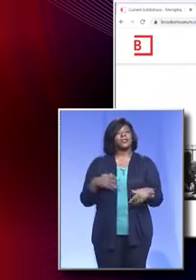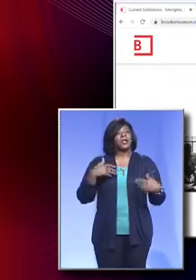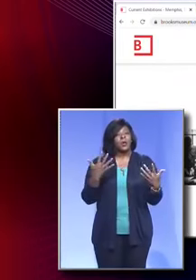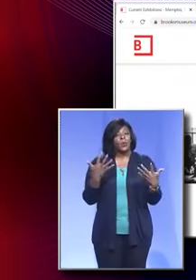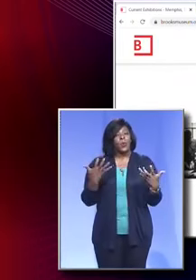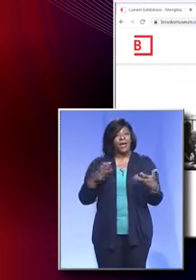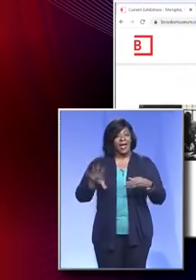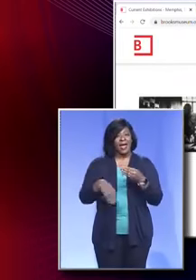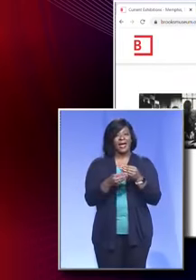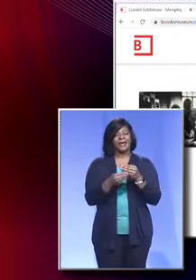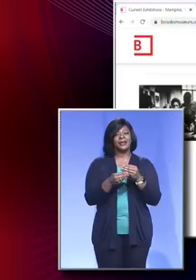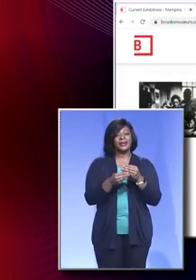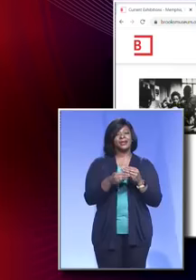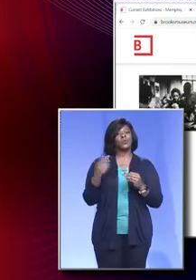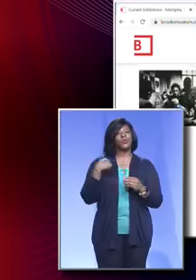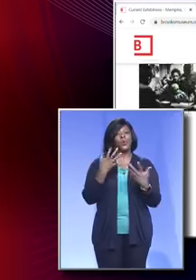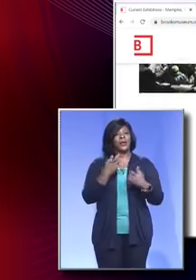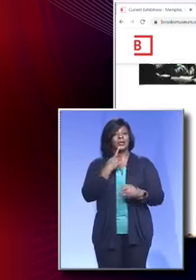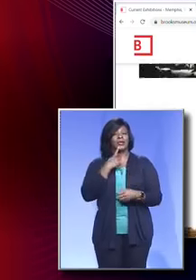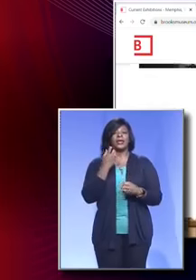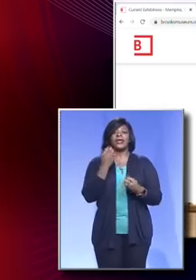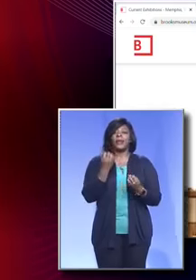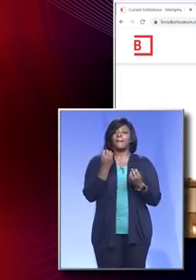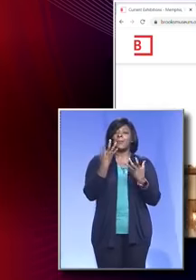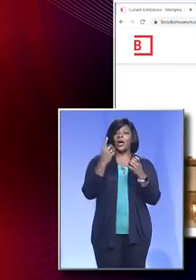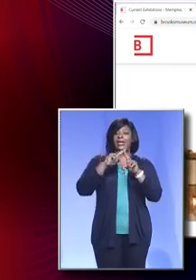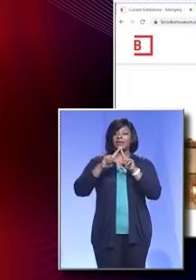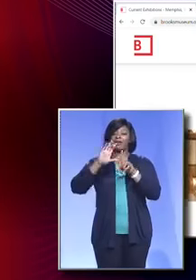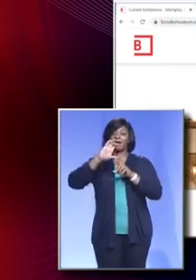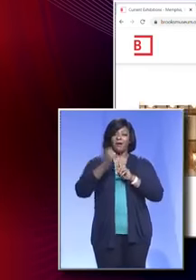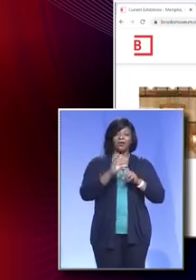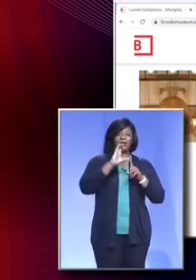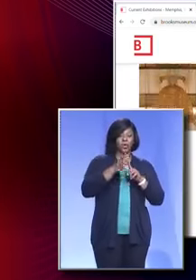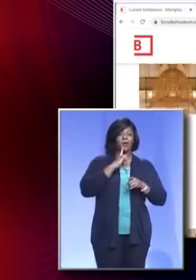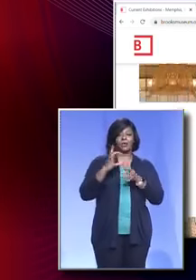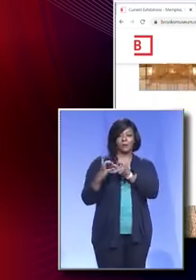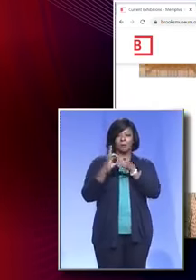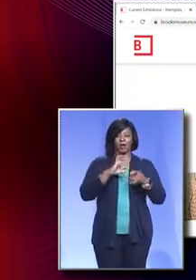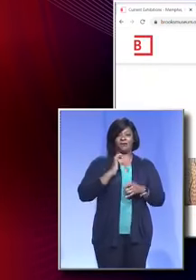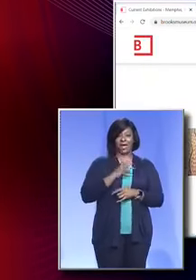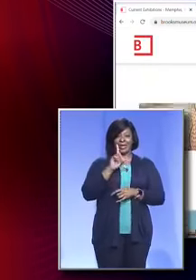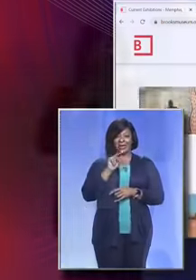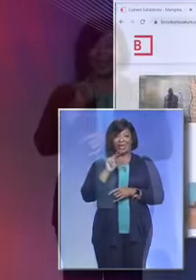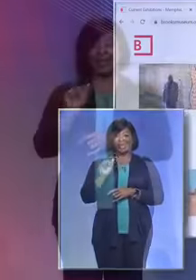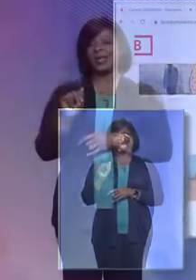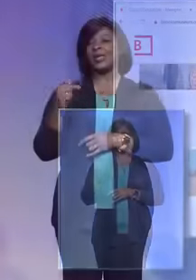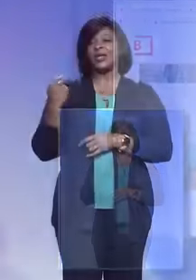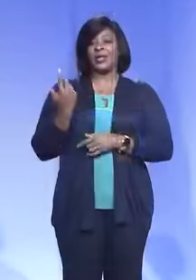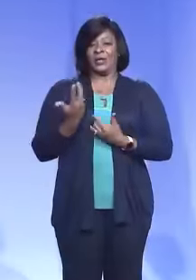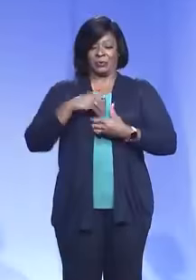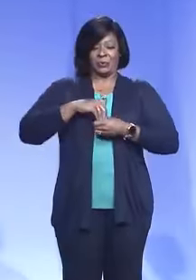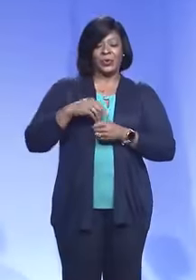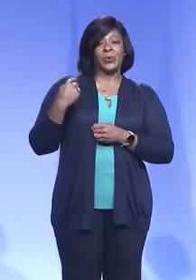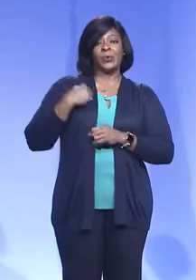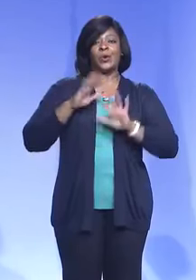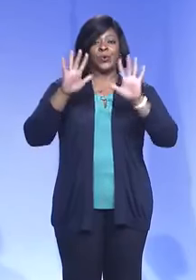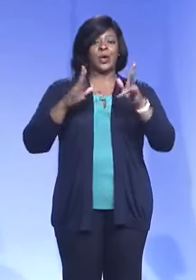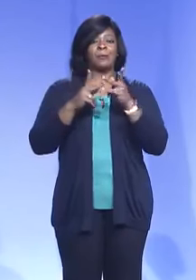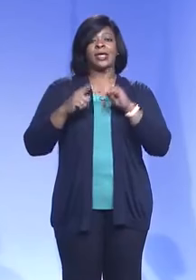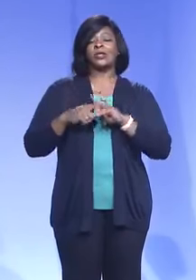also add that, as we like to say, that multiculturalism is a part of our DNA, and we are a great place in which